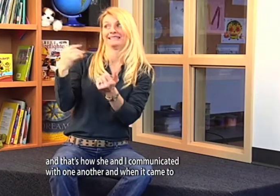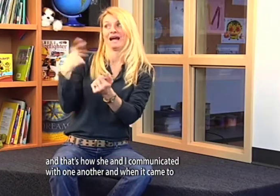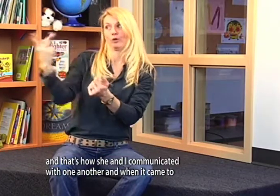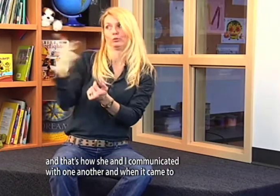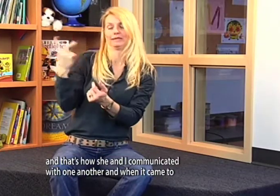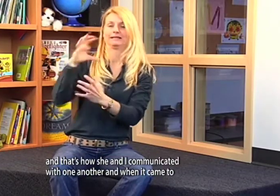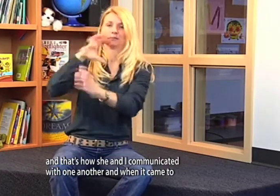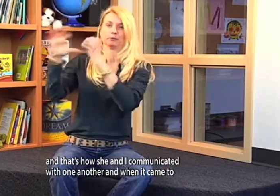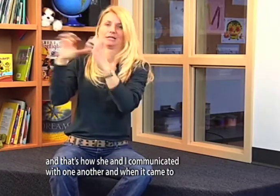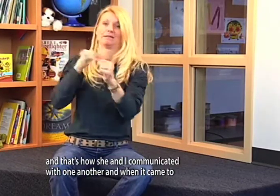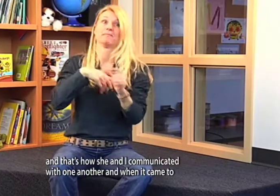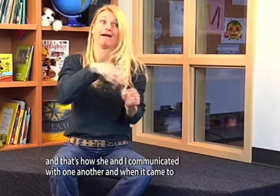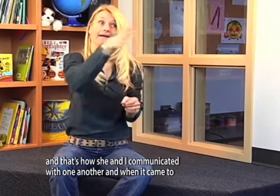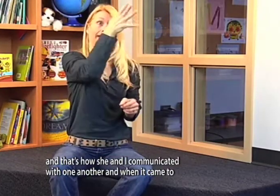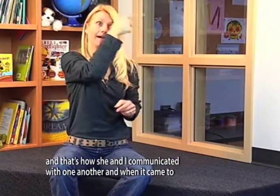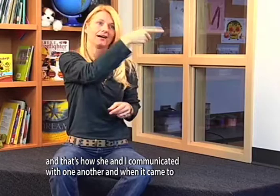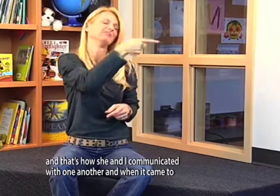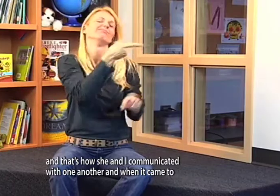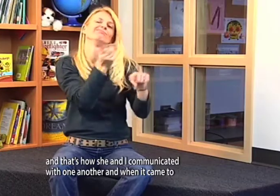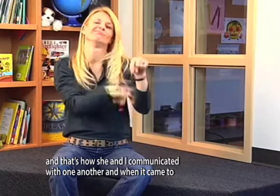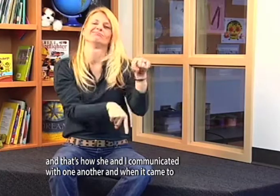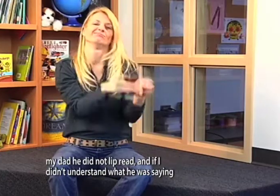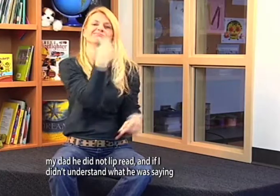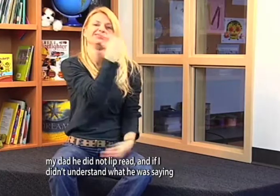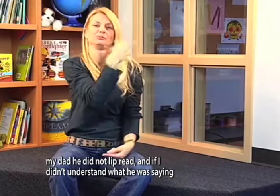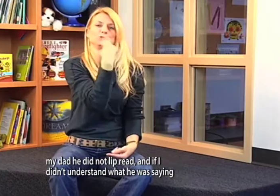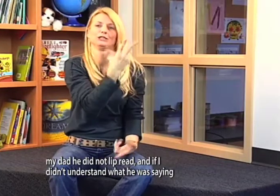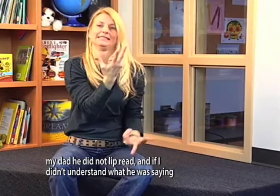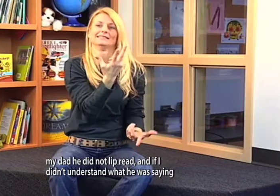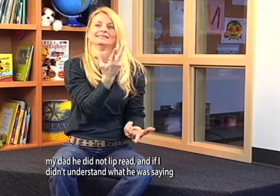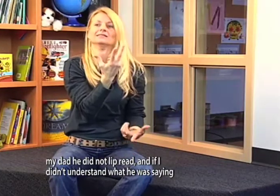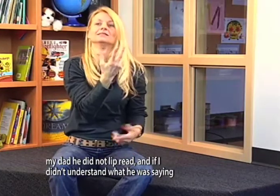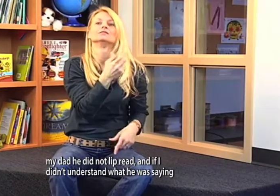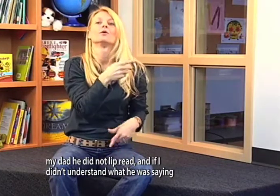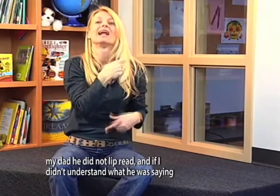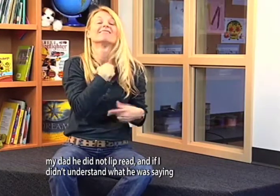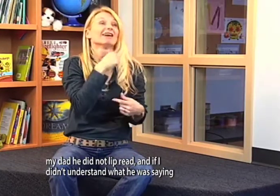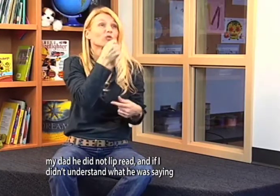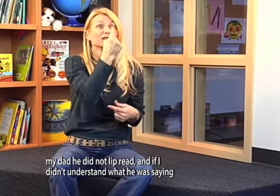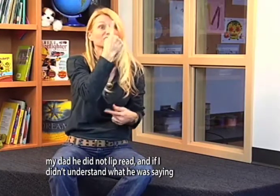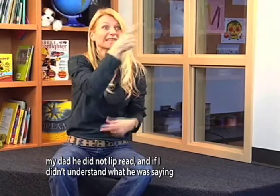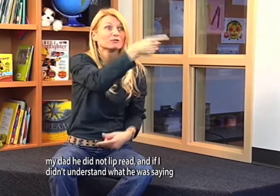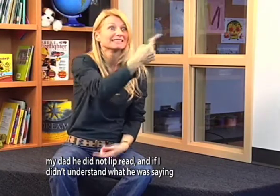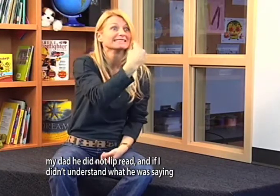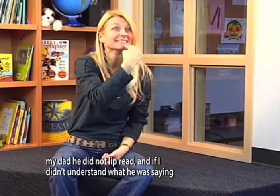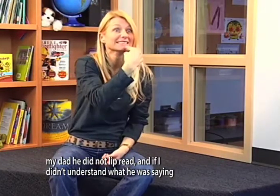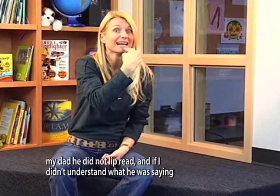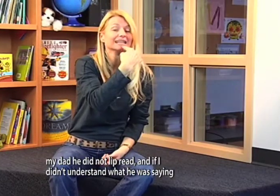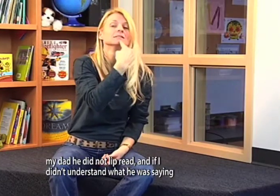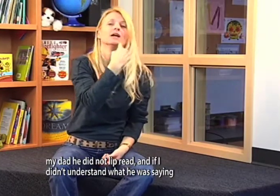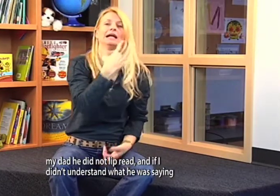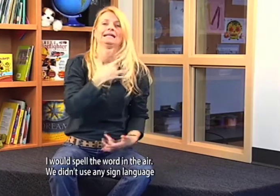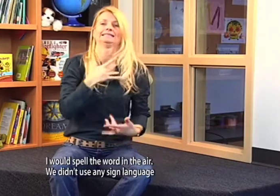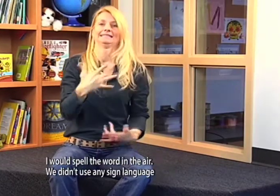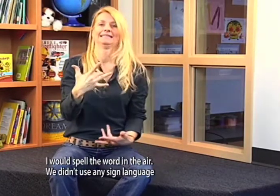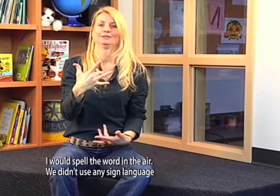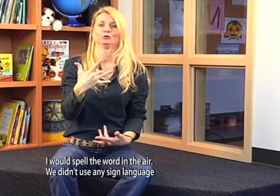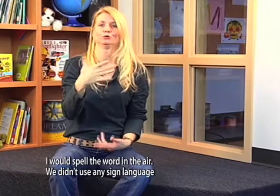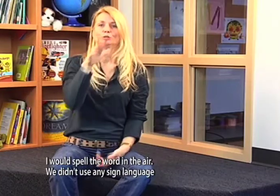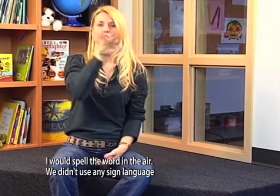she and I communicated with one another. Now, when it came to my dad, he did not lip read. And if I didn't understand what he was saying, I